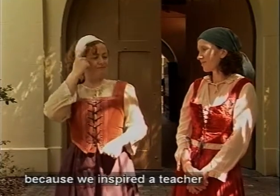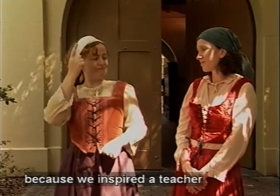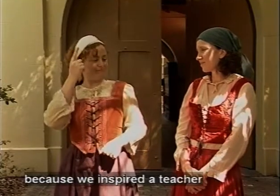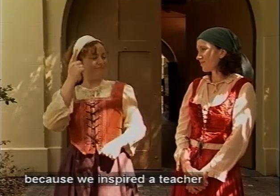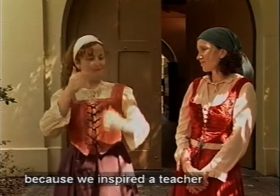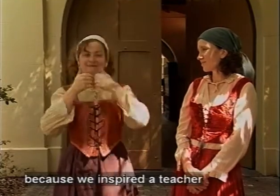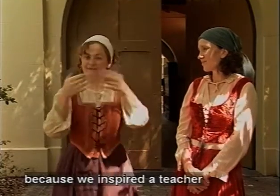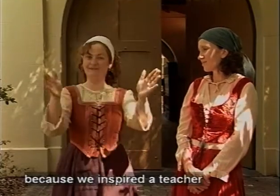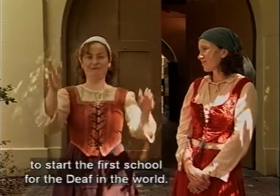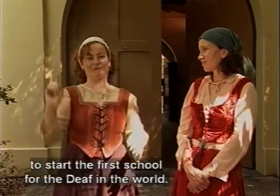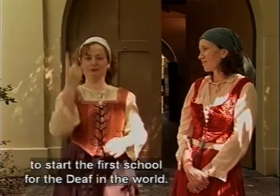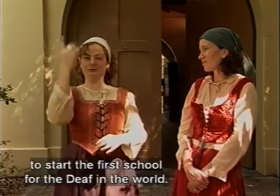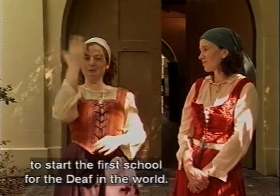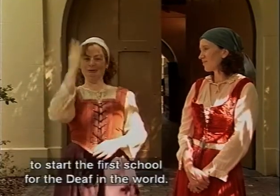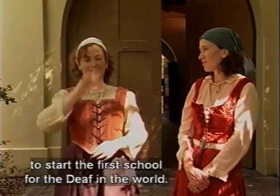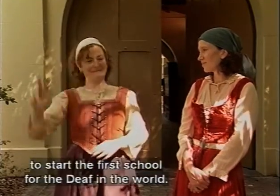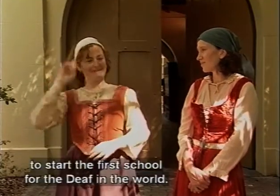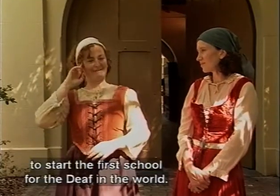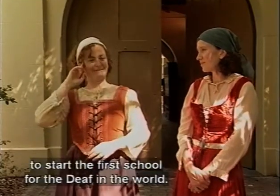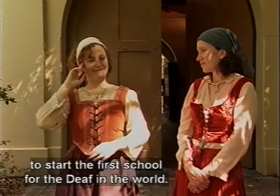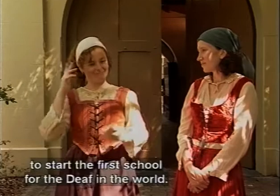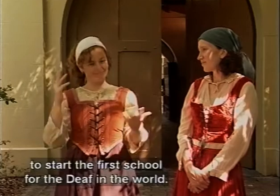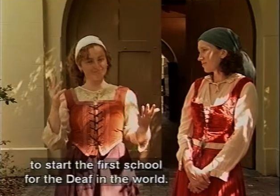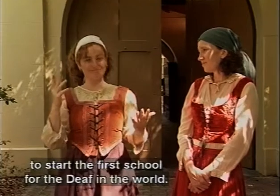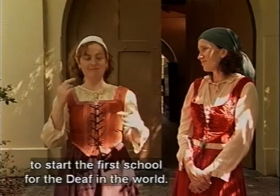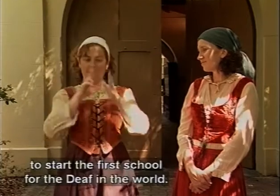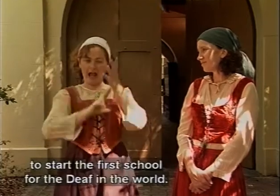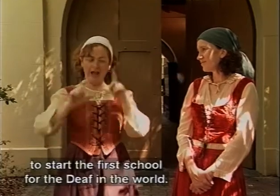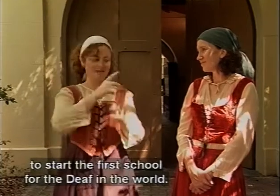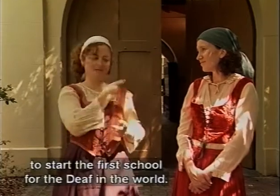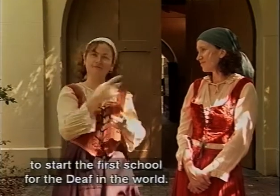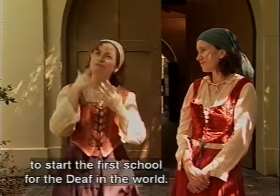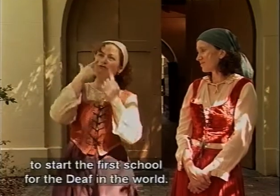because we helped inspire a teacher to start the first school for the deaf in the world.